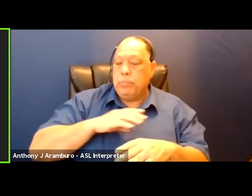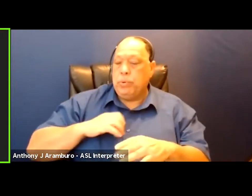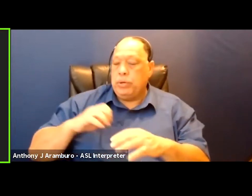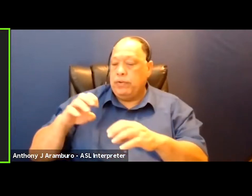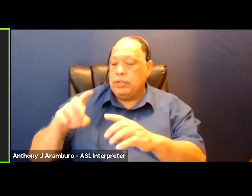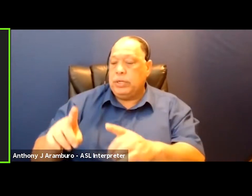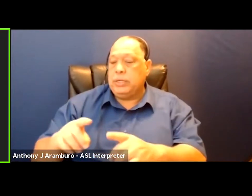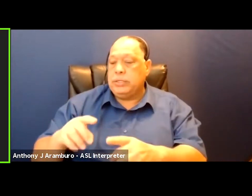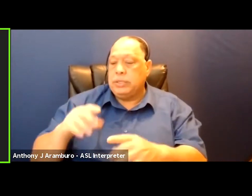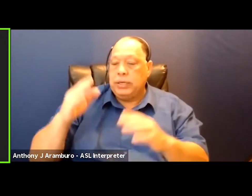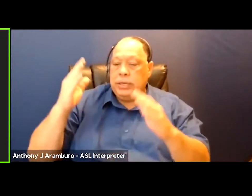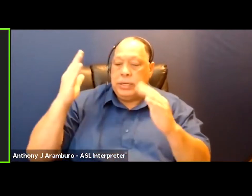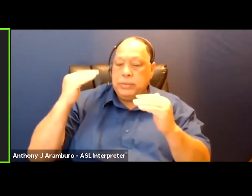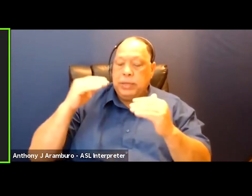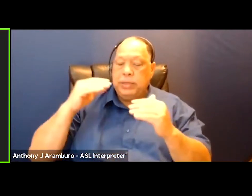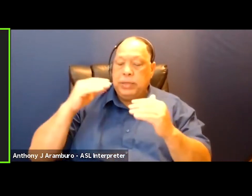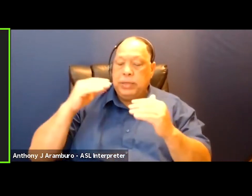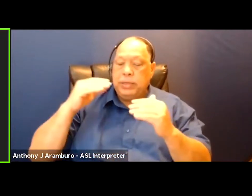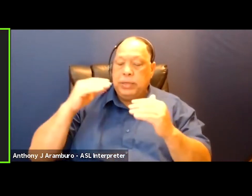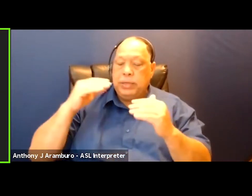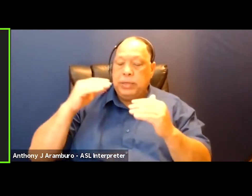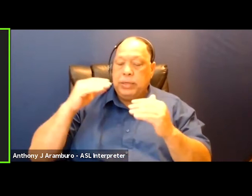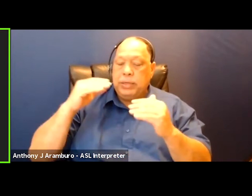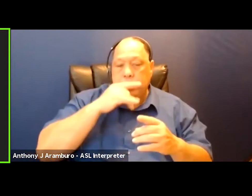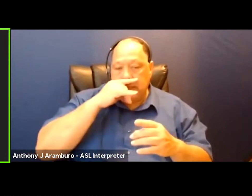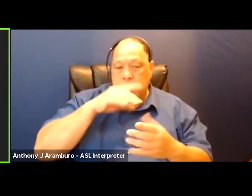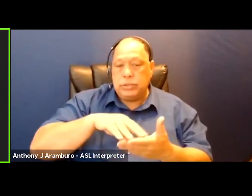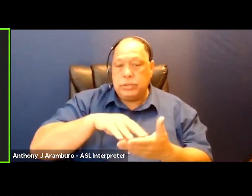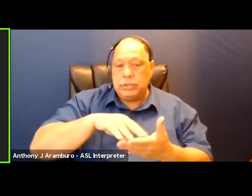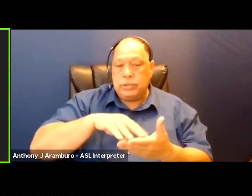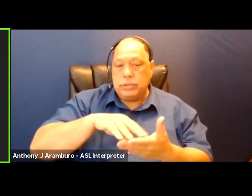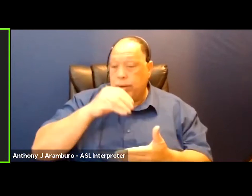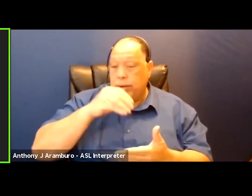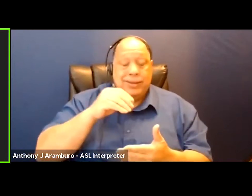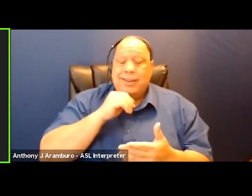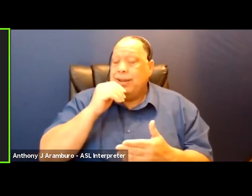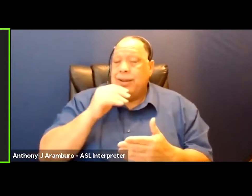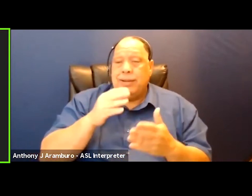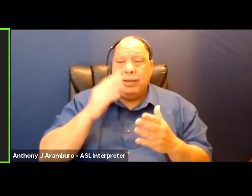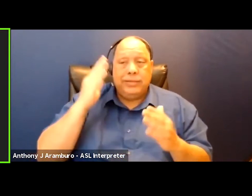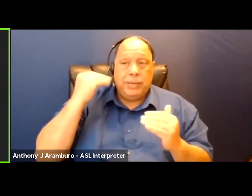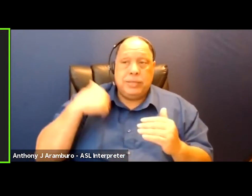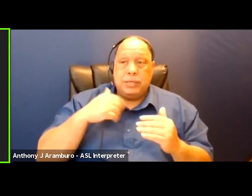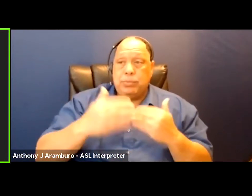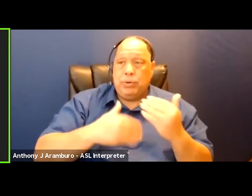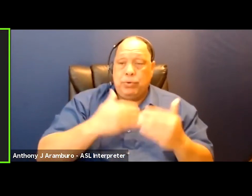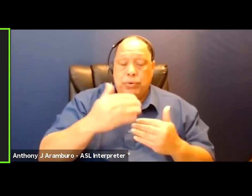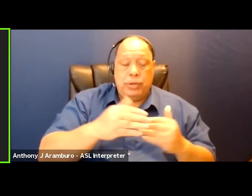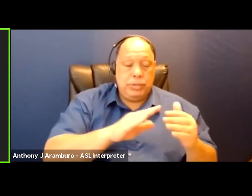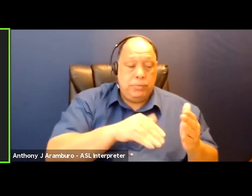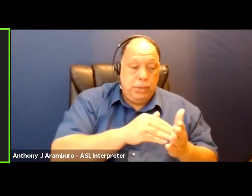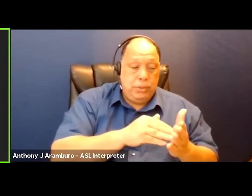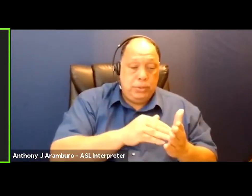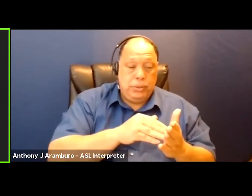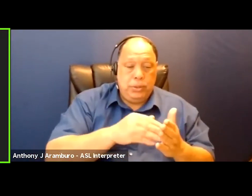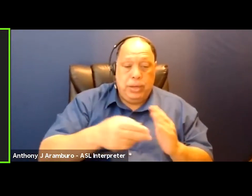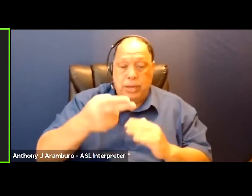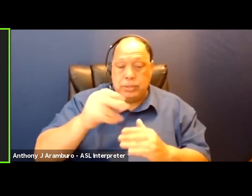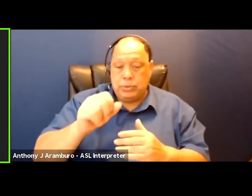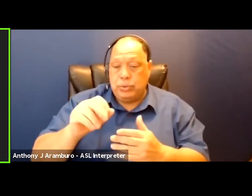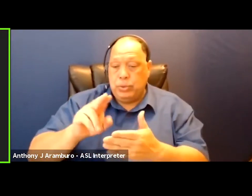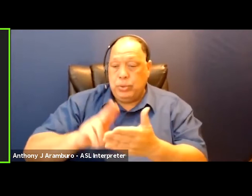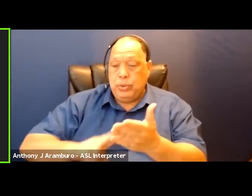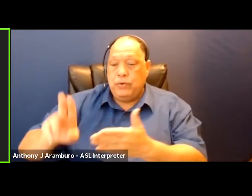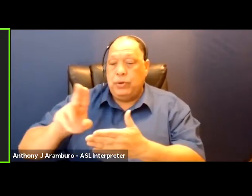ed kids to learn. Many didn't expect us to progress from elementary school to middle school, high school, university. We were expected